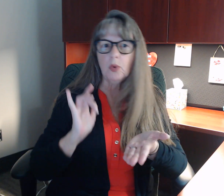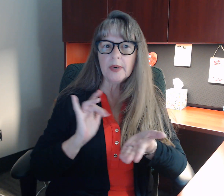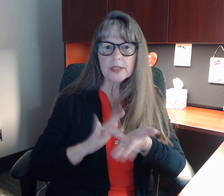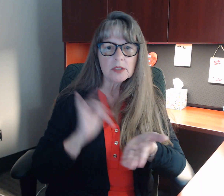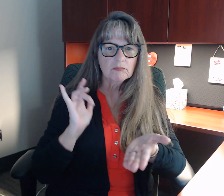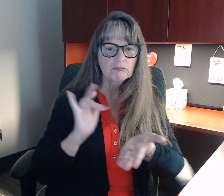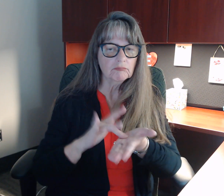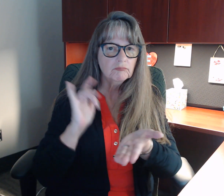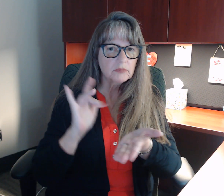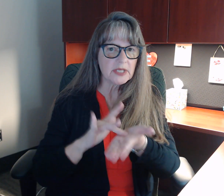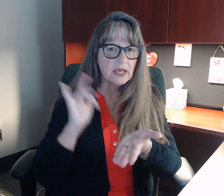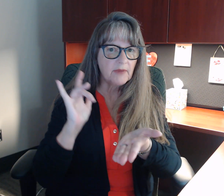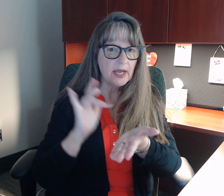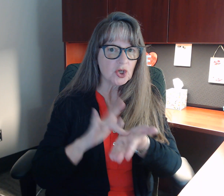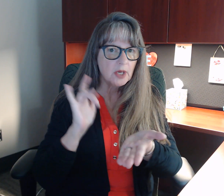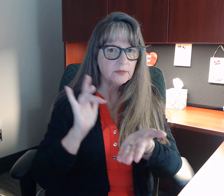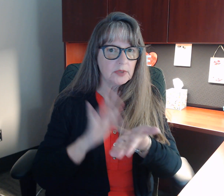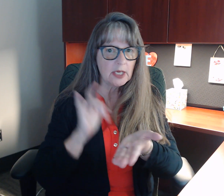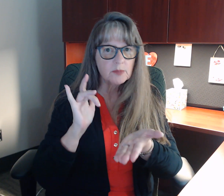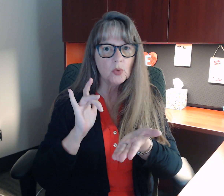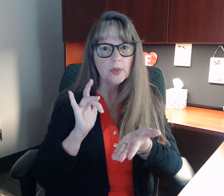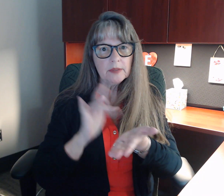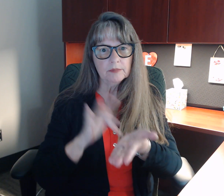exploits, to take advantage of, to exploit.